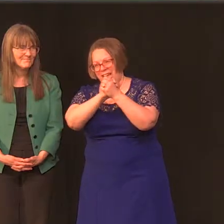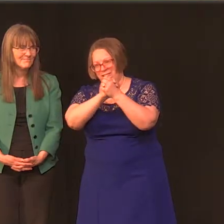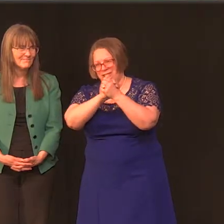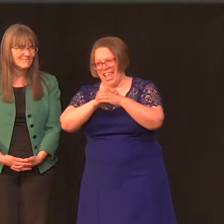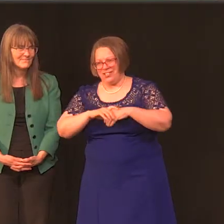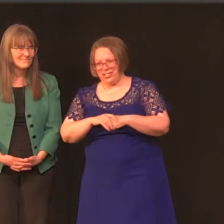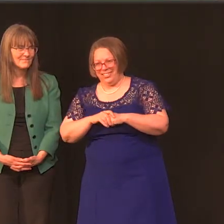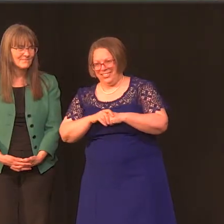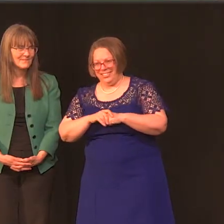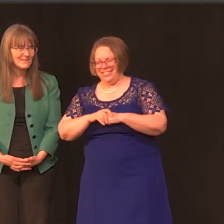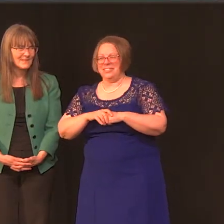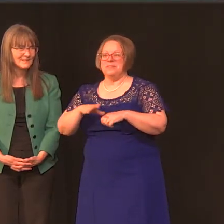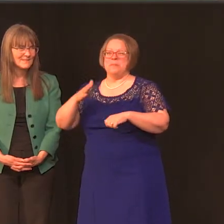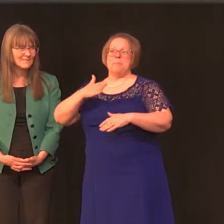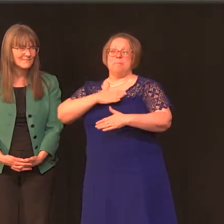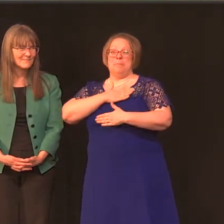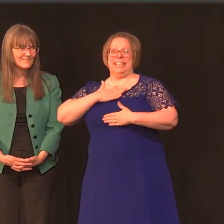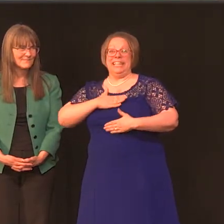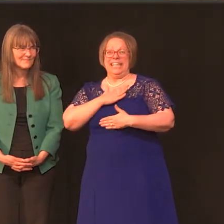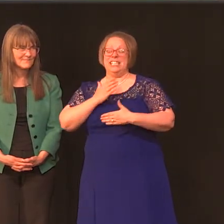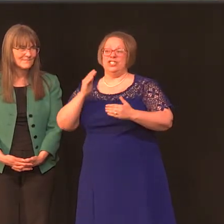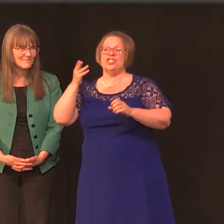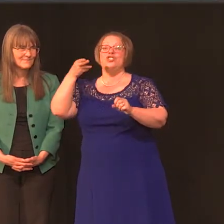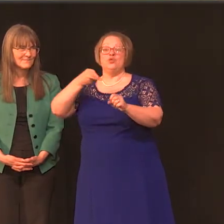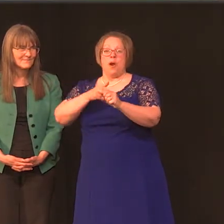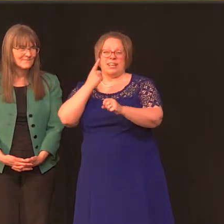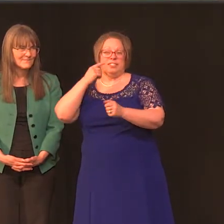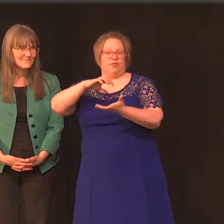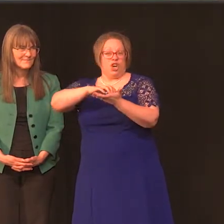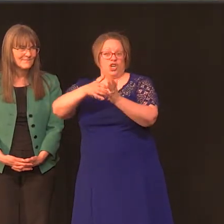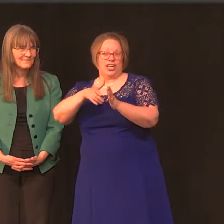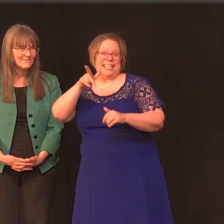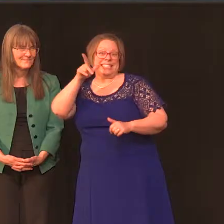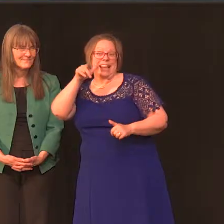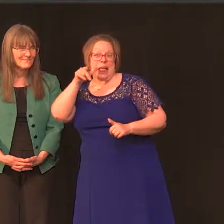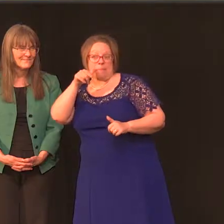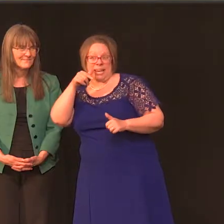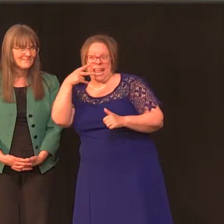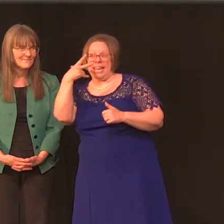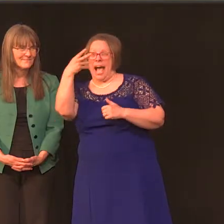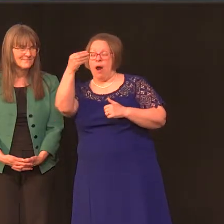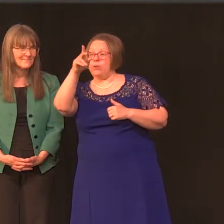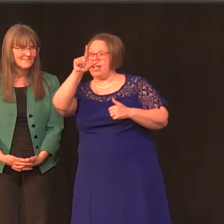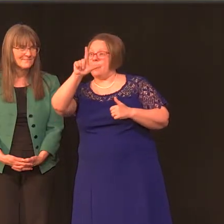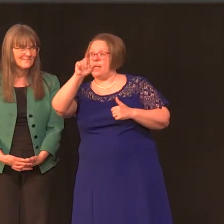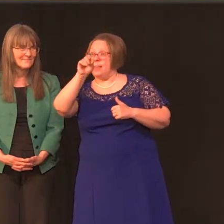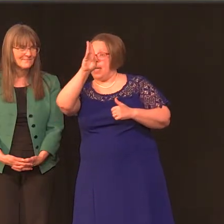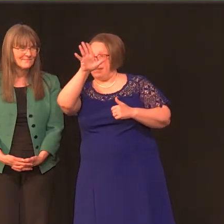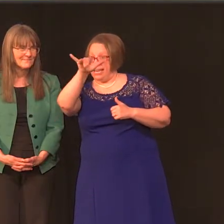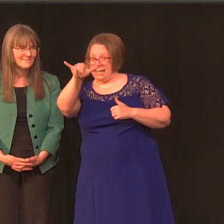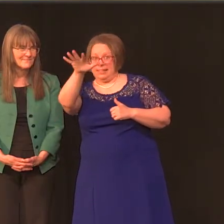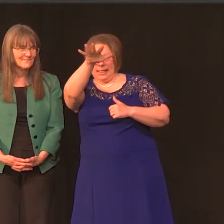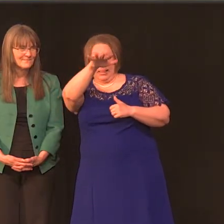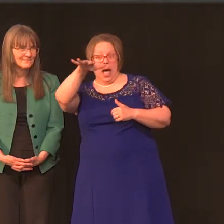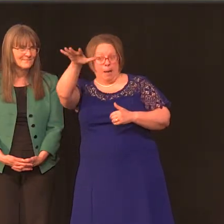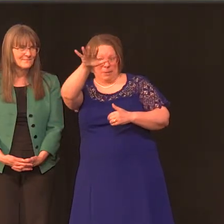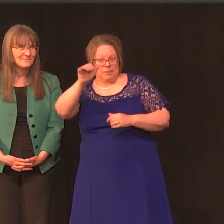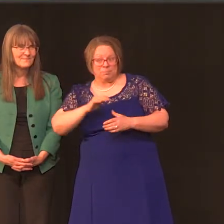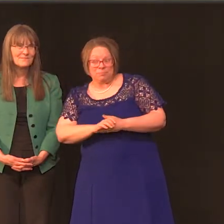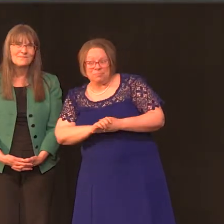your efforts. Congratulations. Please join us for cookies and lemonade, for refreshments in